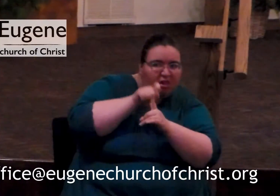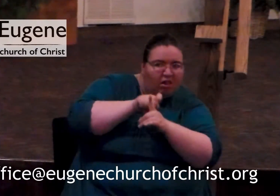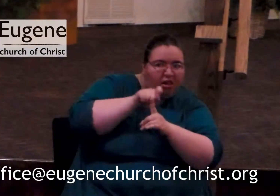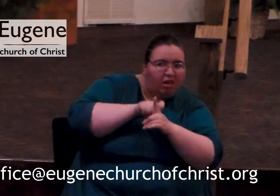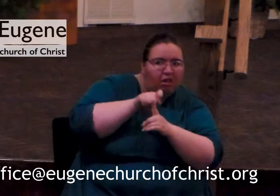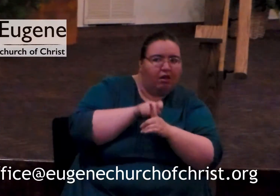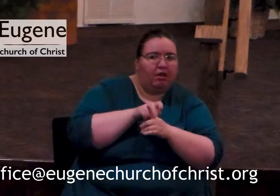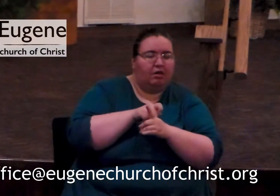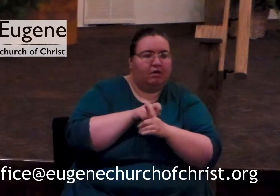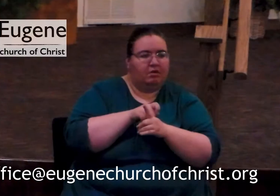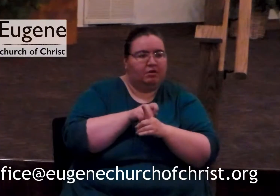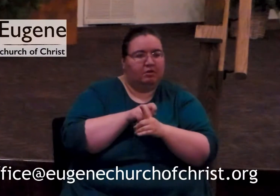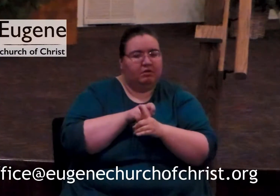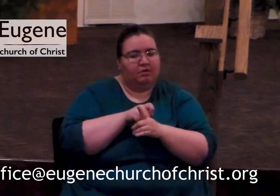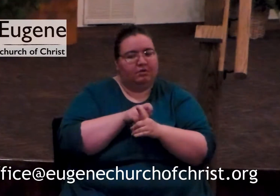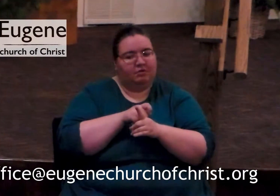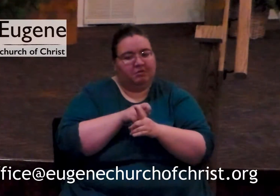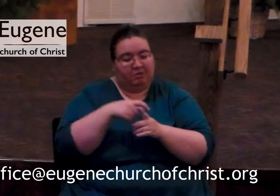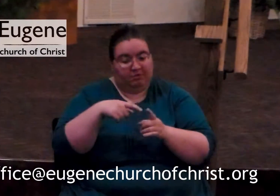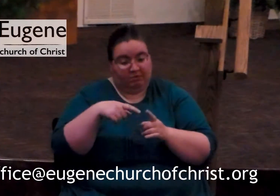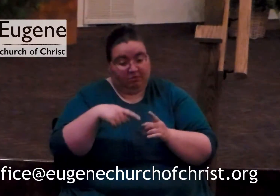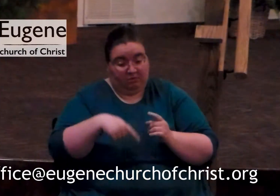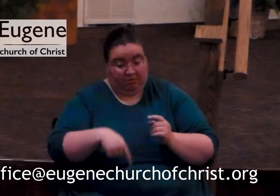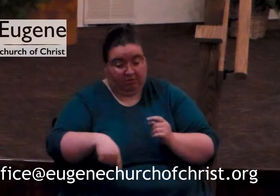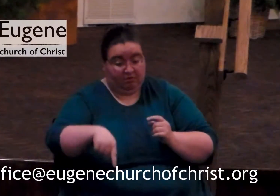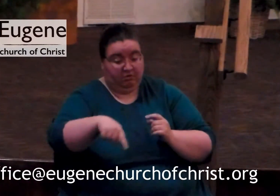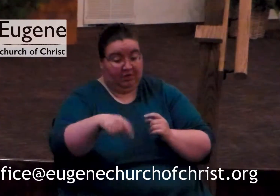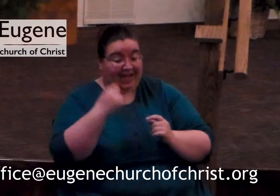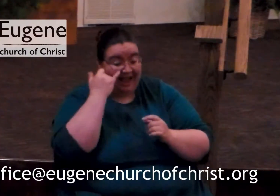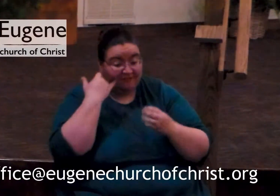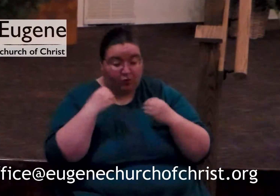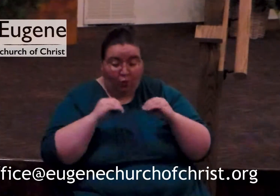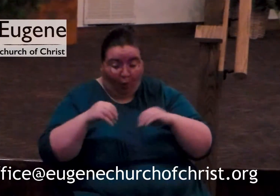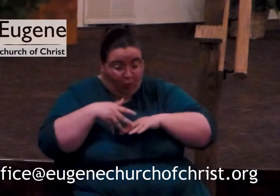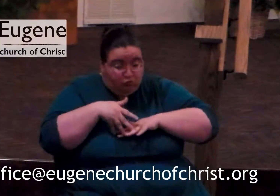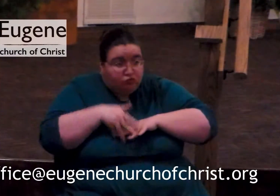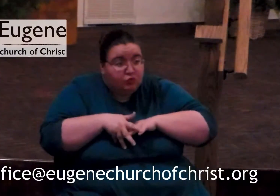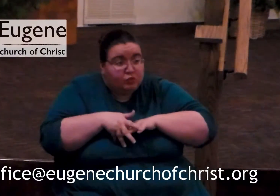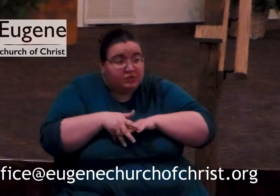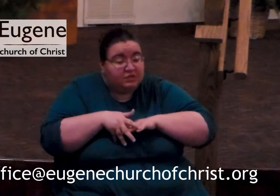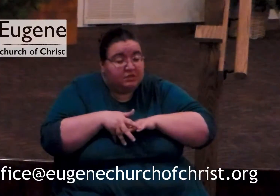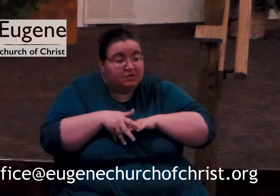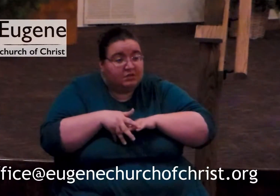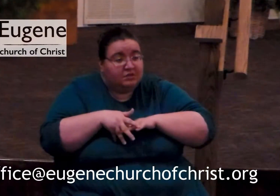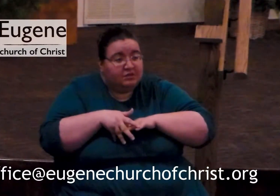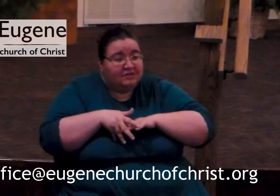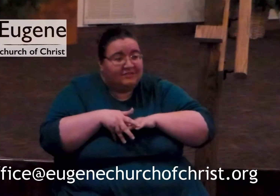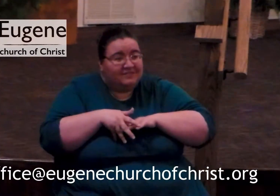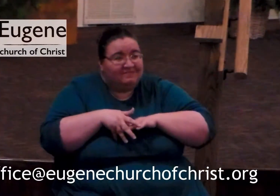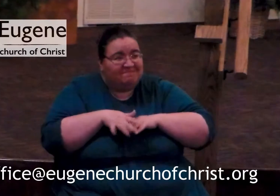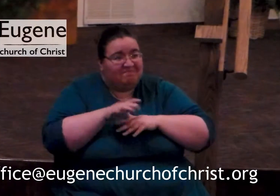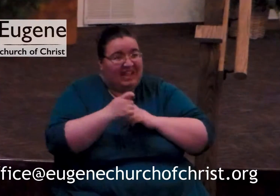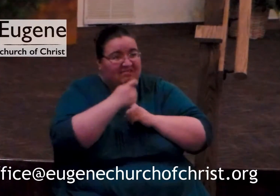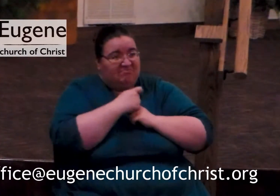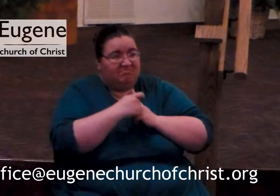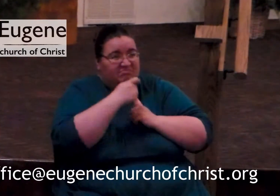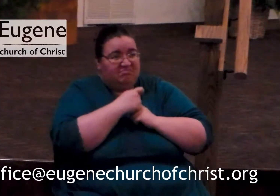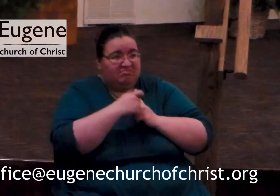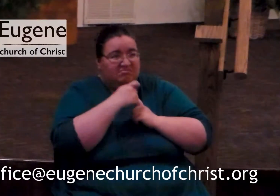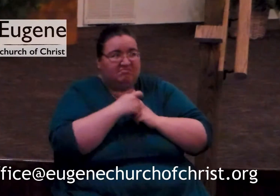that. And when there is no root within us, those things get to be difficult.